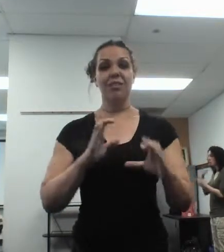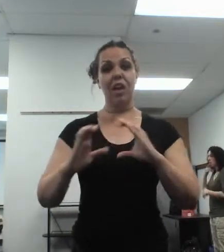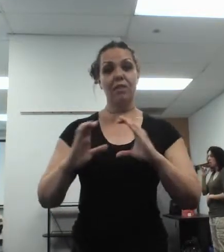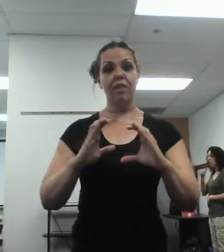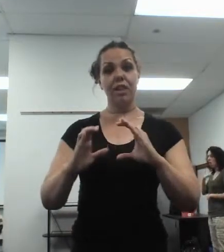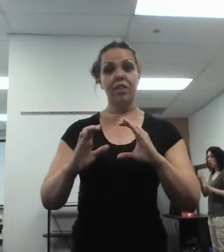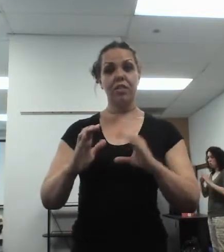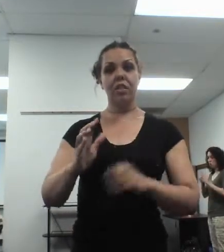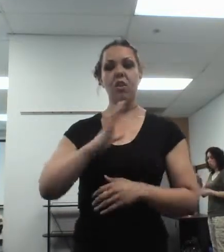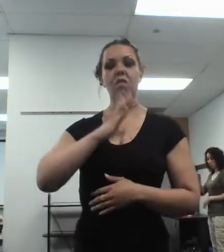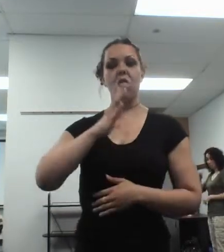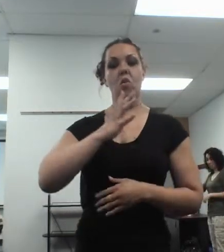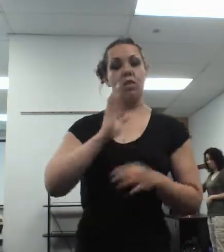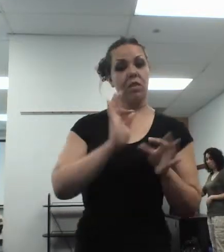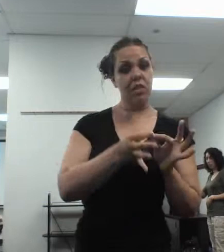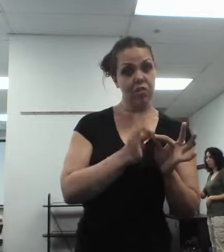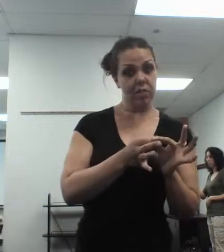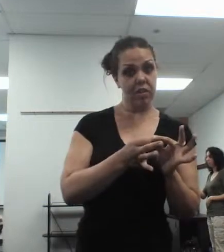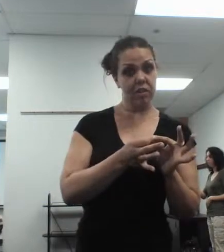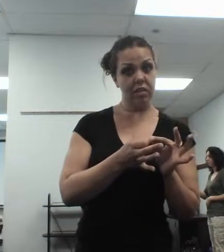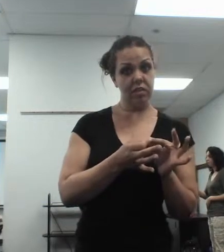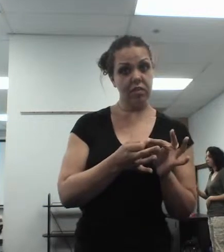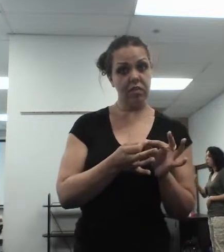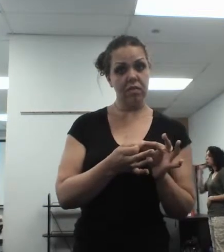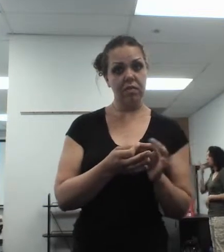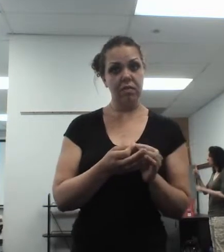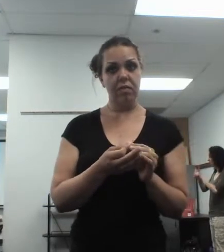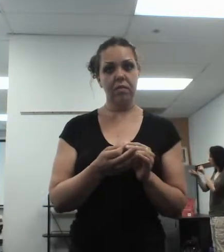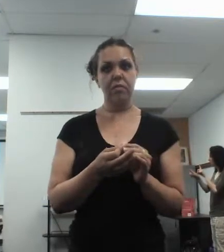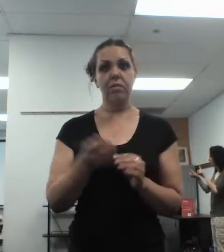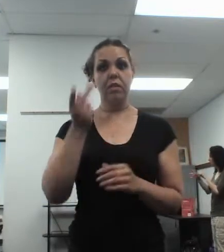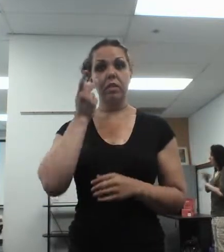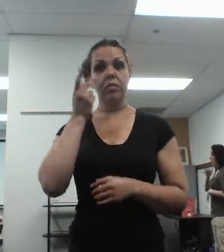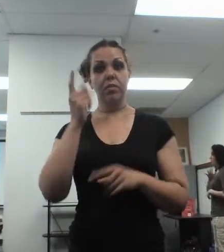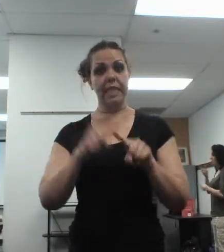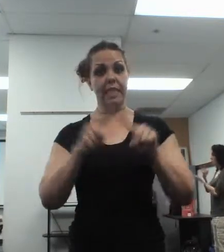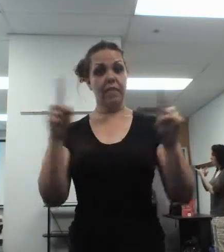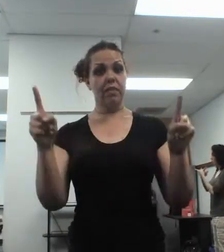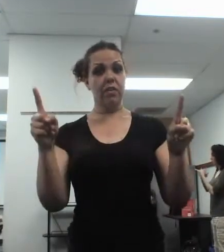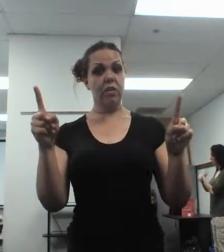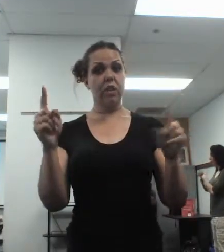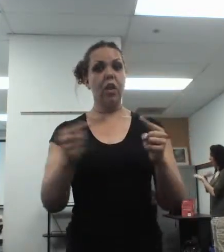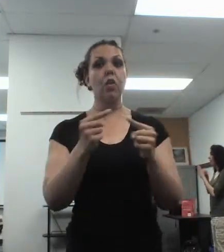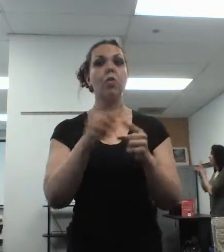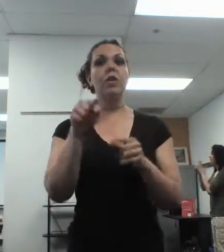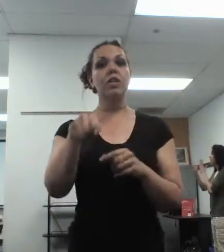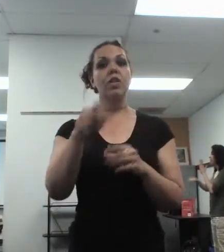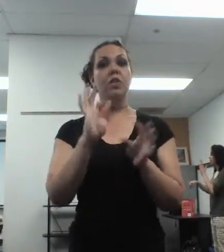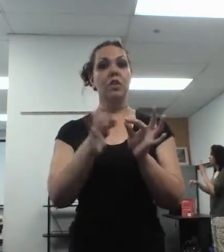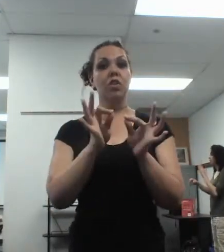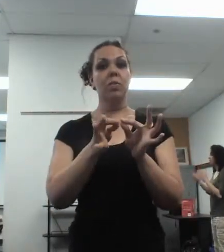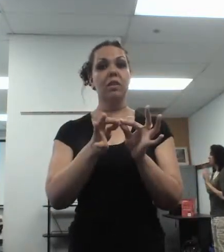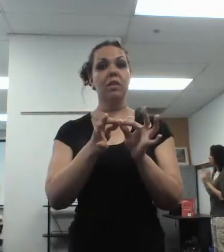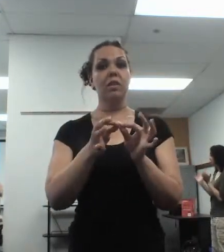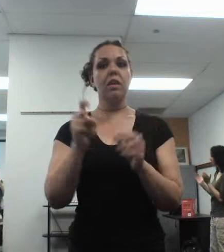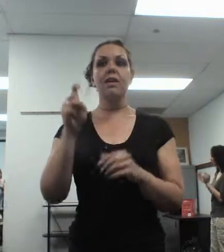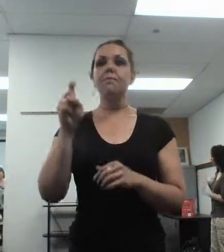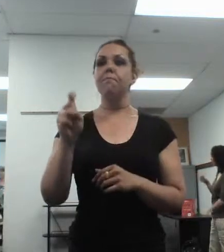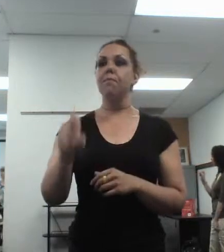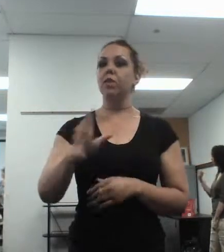formal interpreting. See the difference? Okay. When you're interpreting, I need it always to be formal. You're working, you're